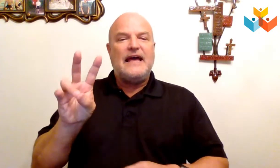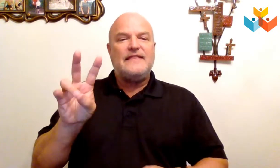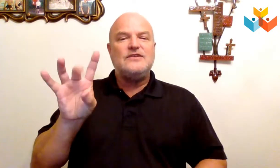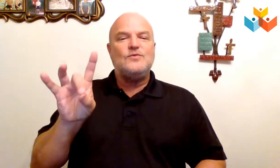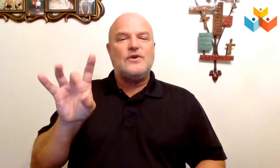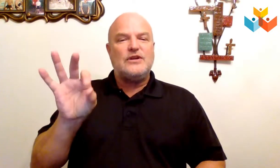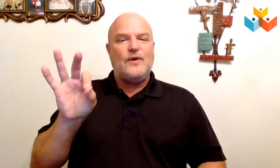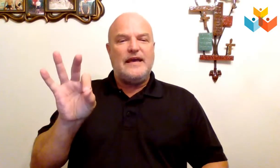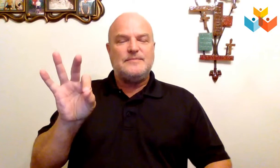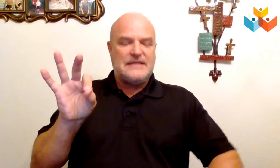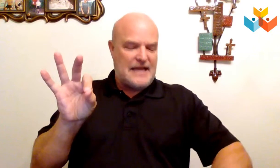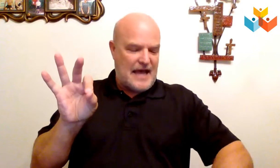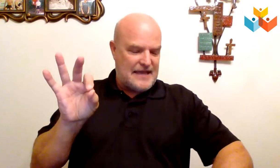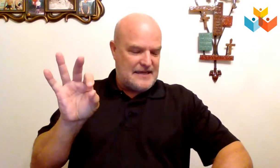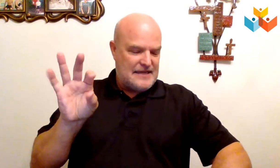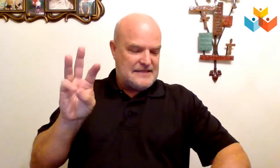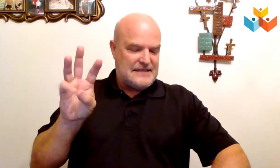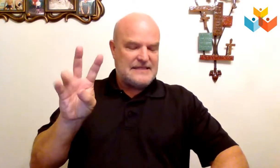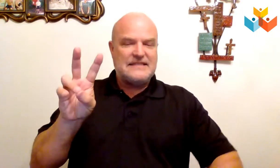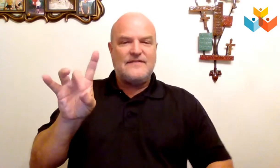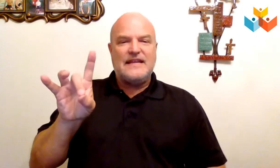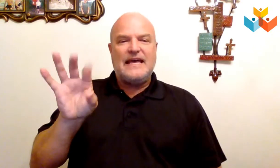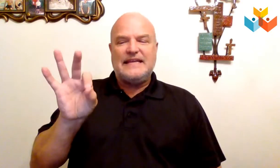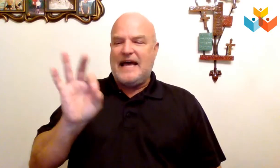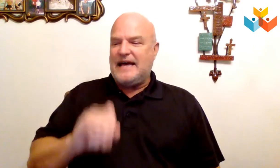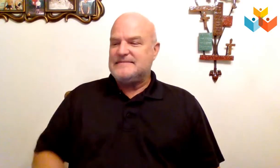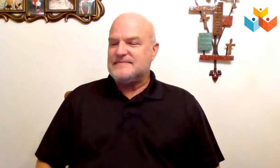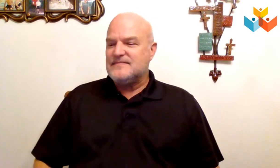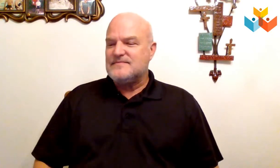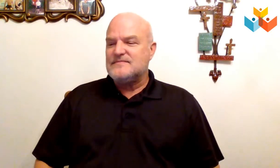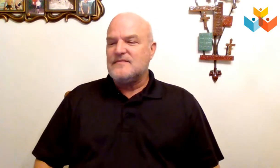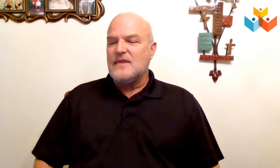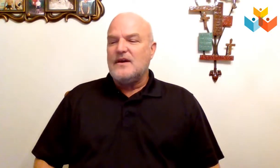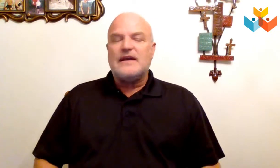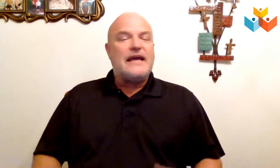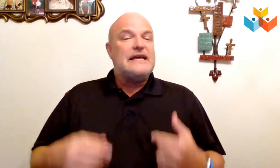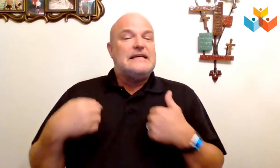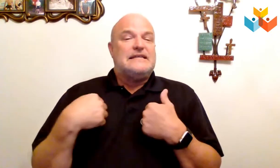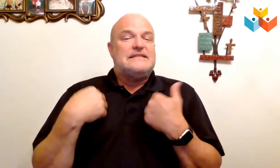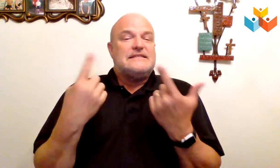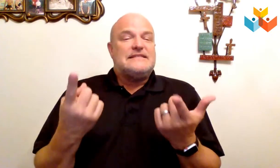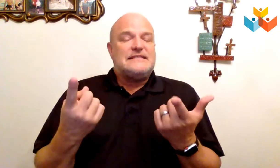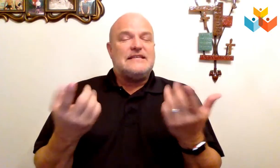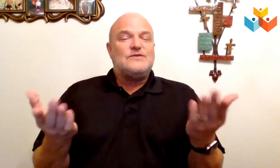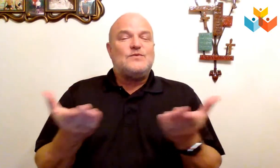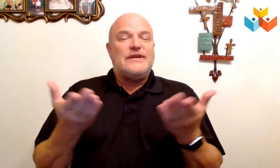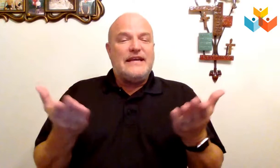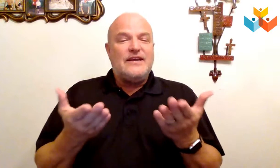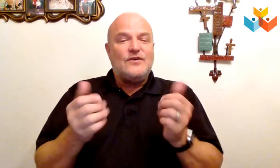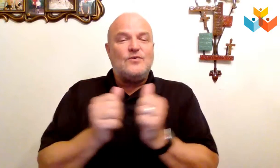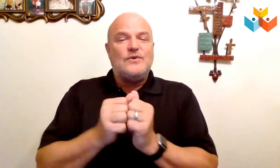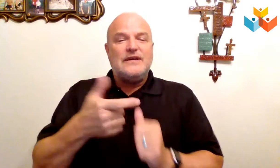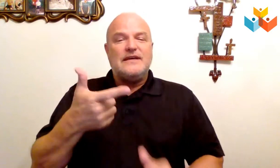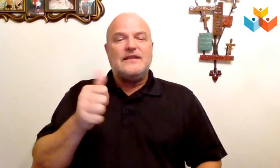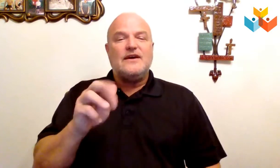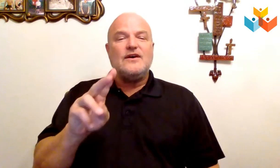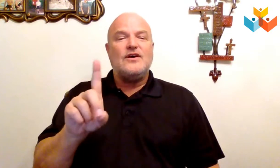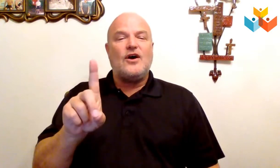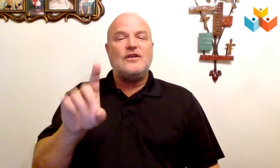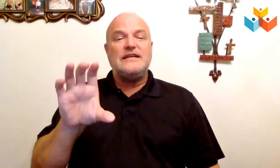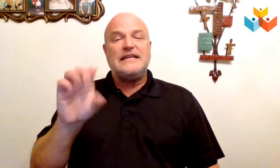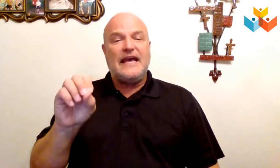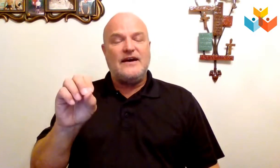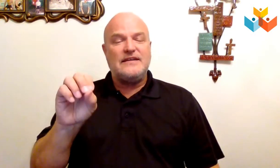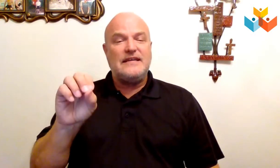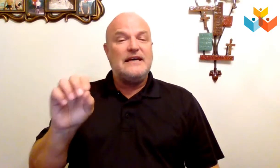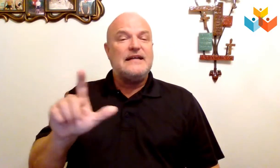finger is 6, and then you work your way up to 9. 6, 7, 8, 9. Okay. Since we're